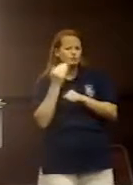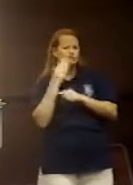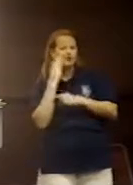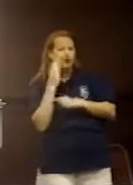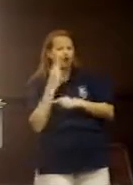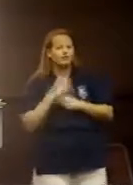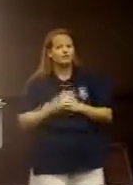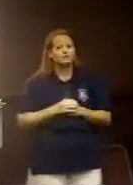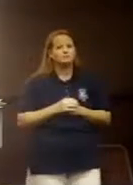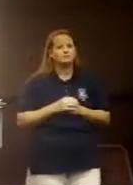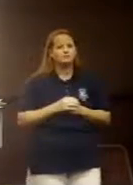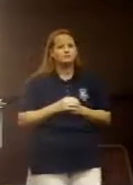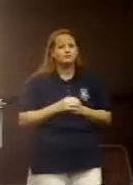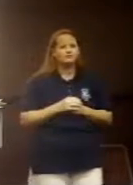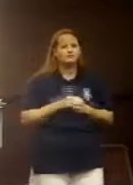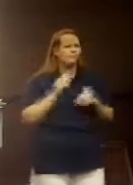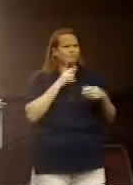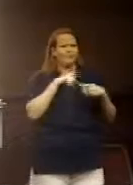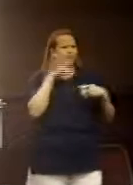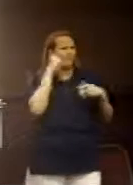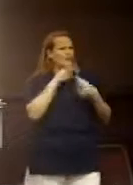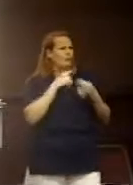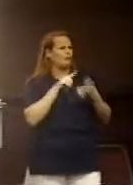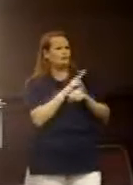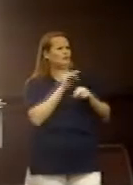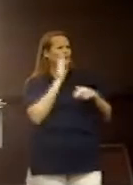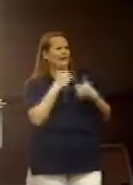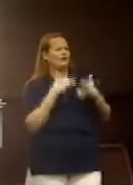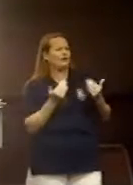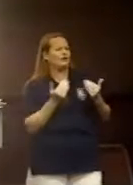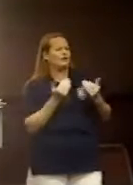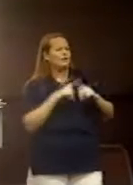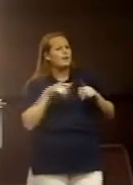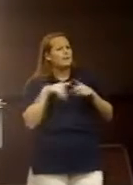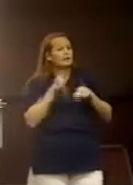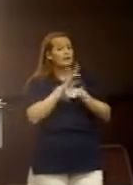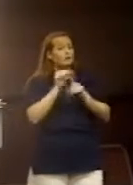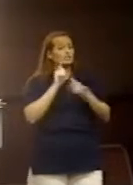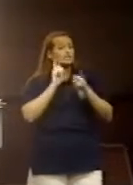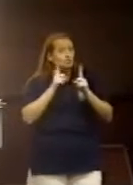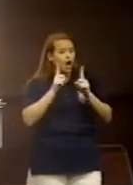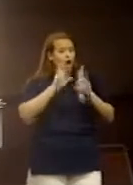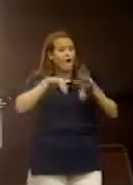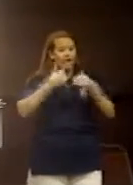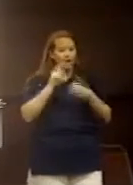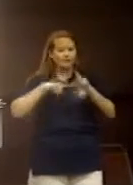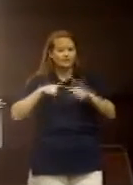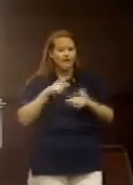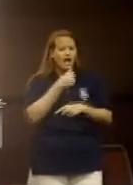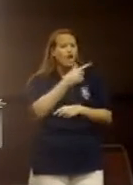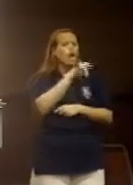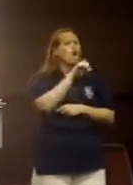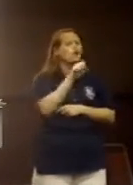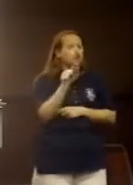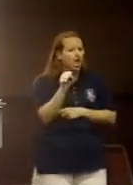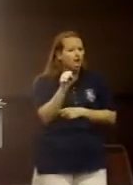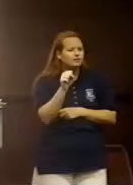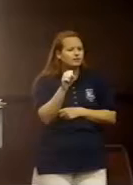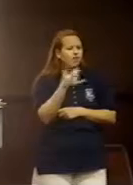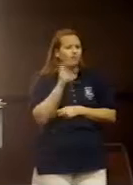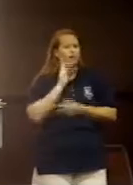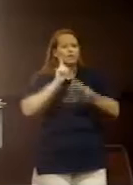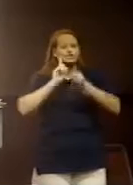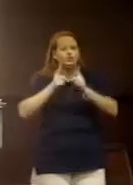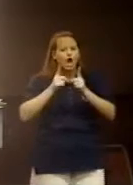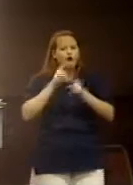call, I can't think what we used to call it now. But, you know, people used to talk how they'd sign, gloss. They'd